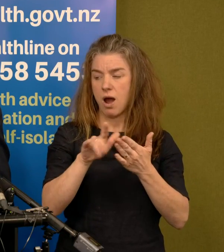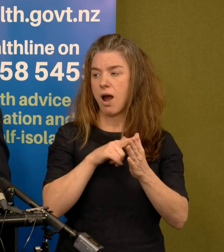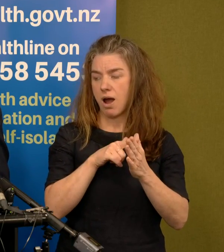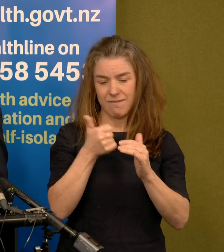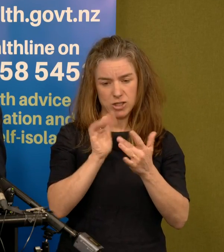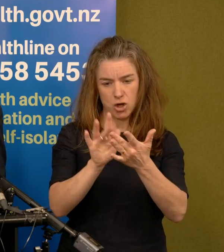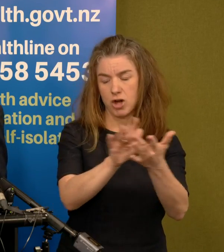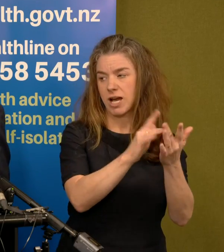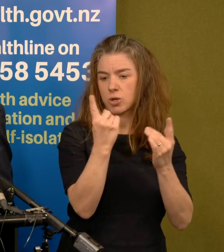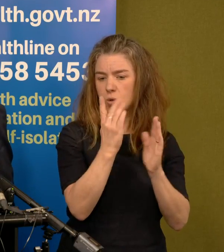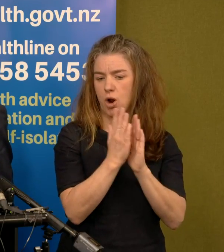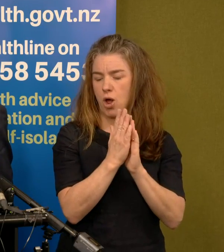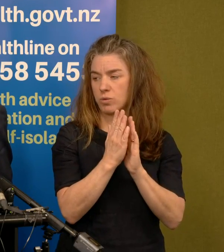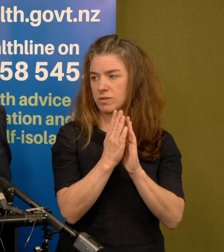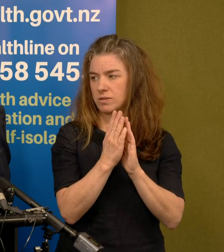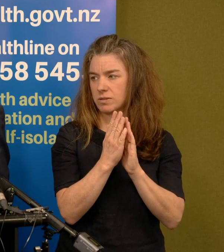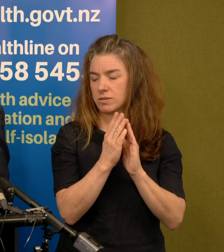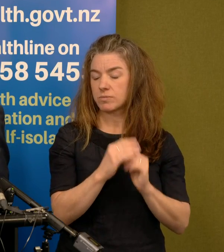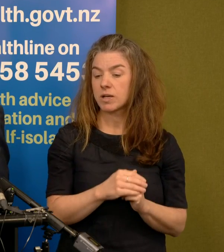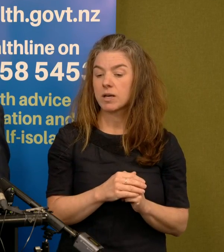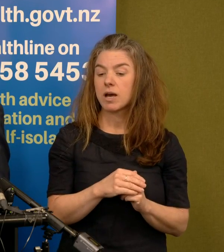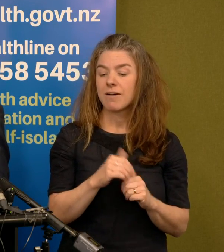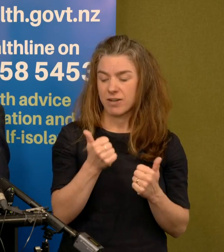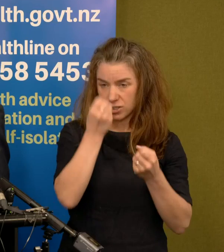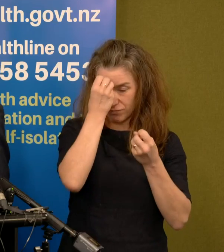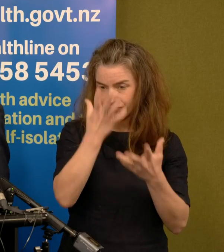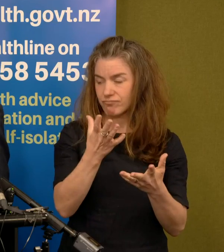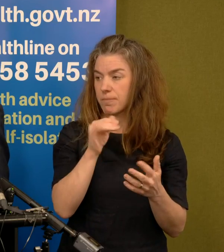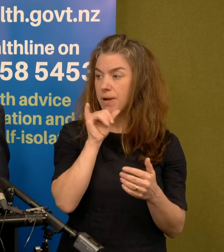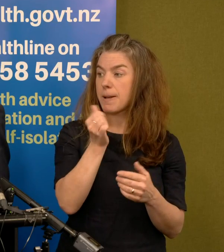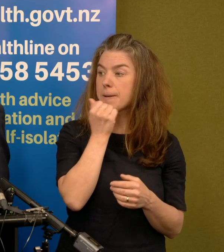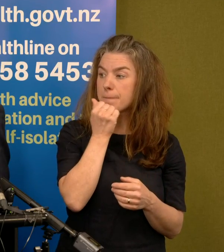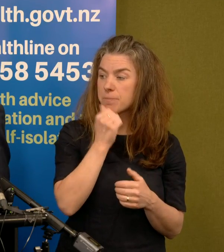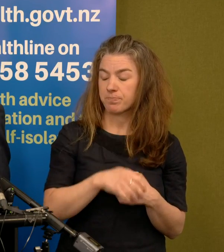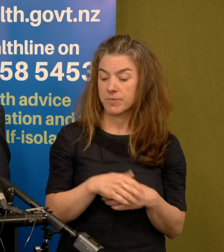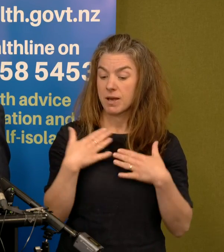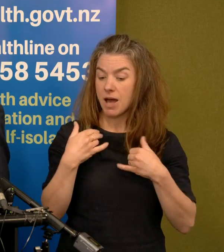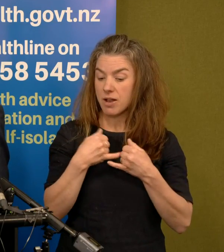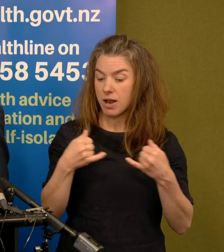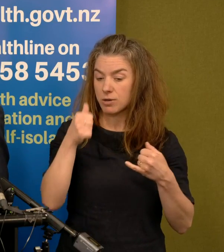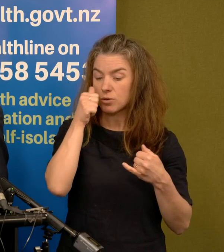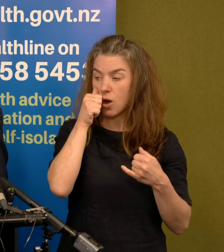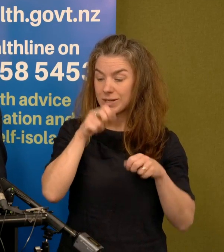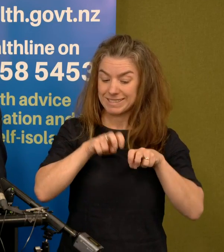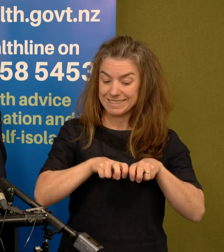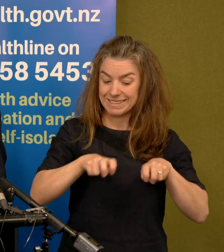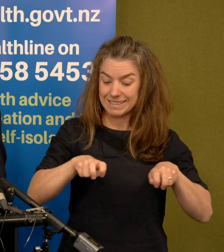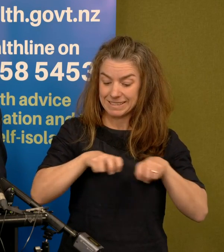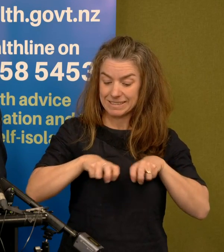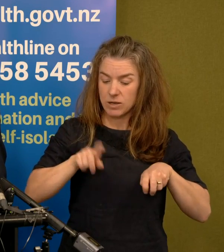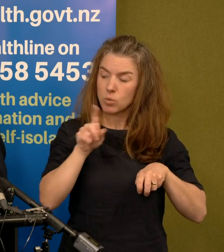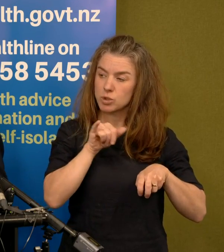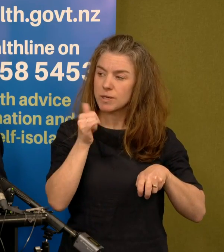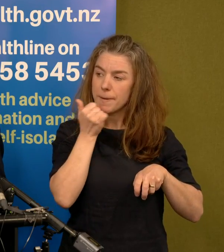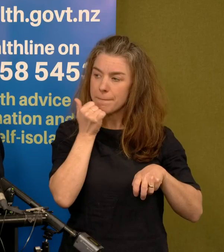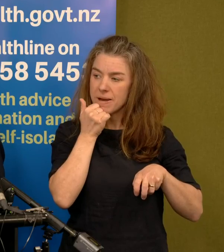is underway. And as I say, we've said the numbers of the flights. Healthline knows the seat numbers that the people who travelled back from Iran were